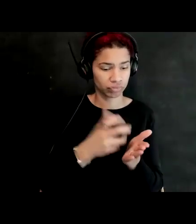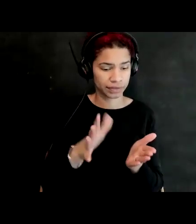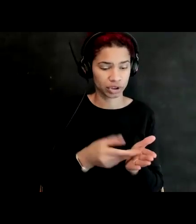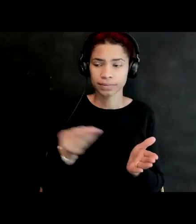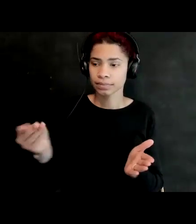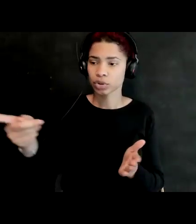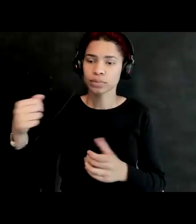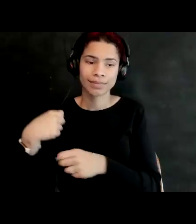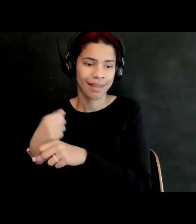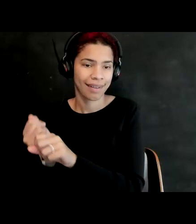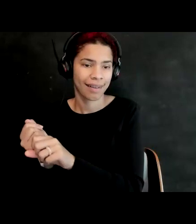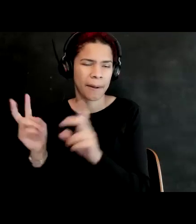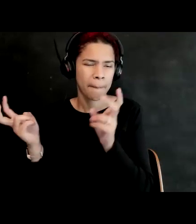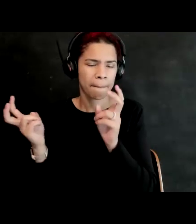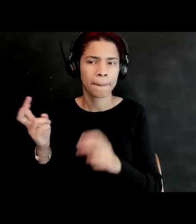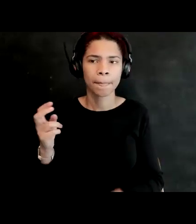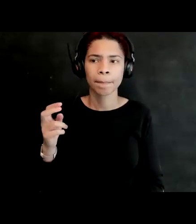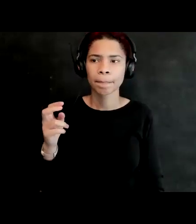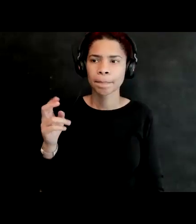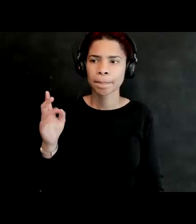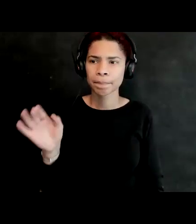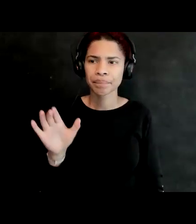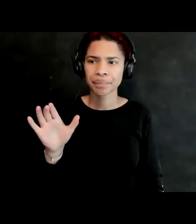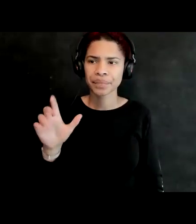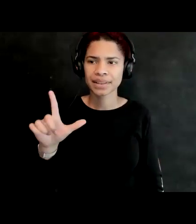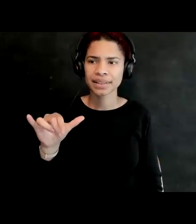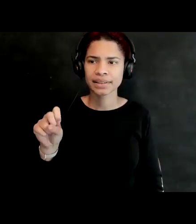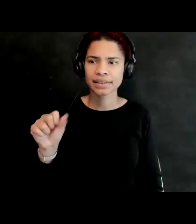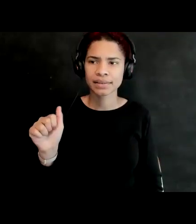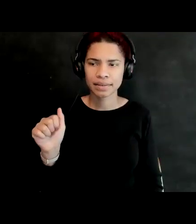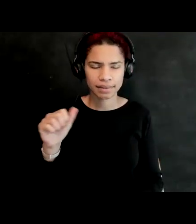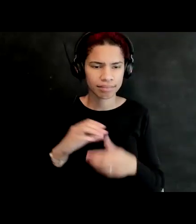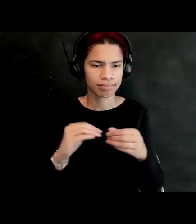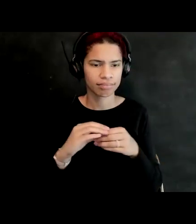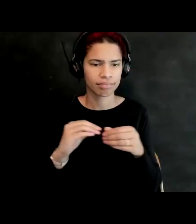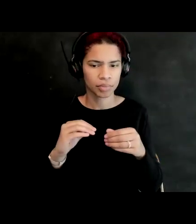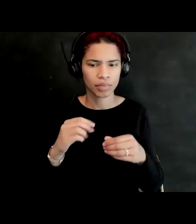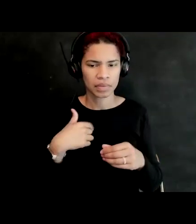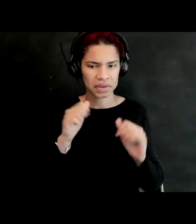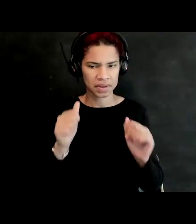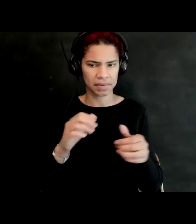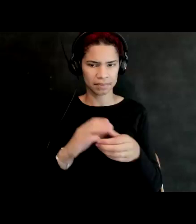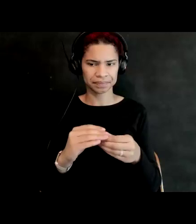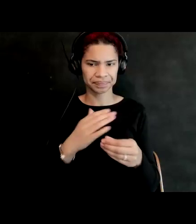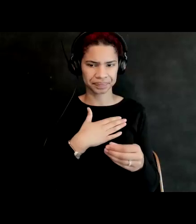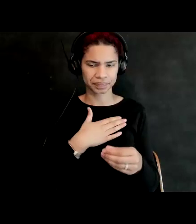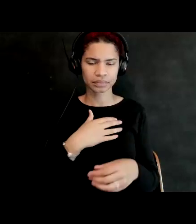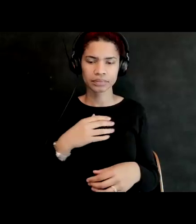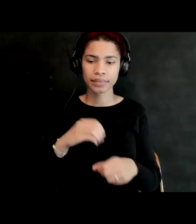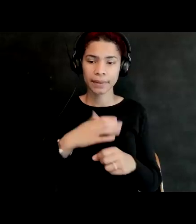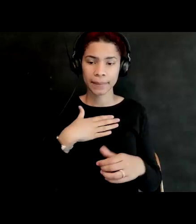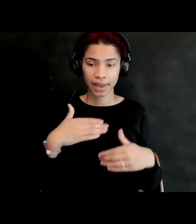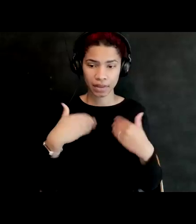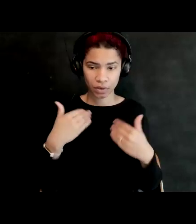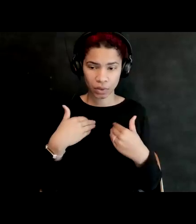get started with mine. In my youth, I had a distinctive look. A few times